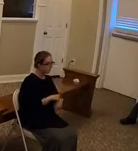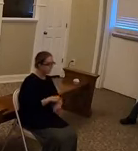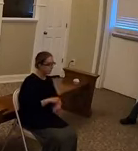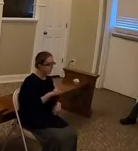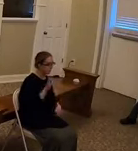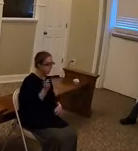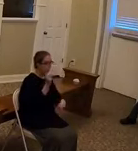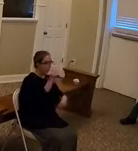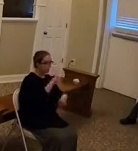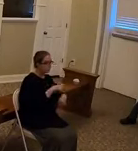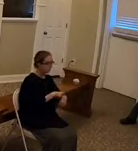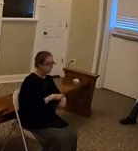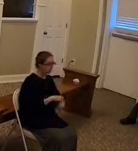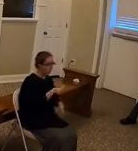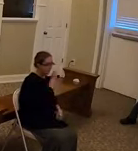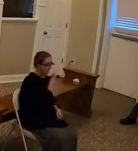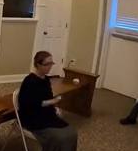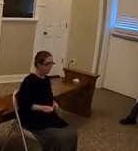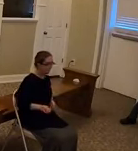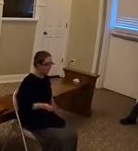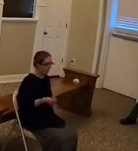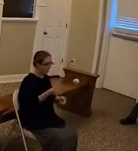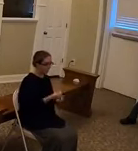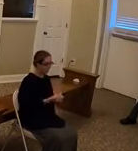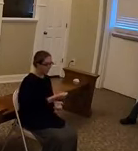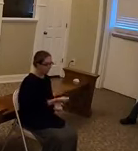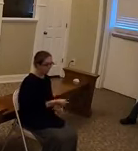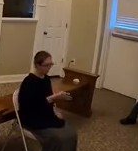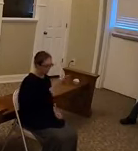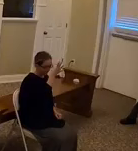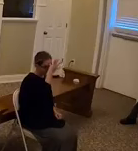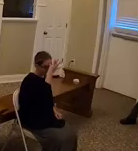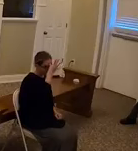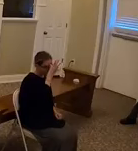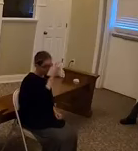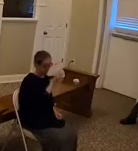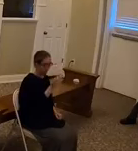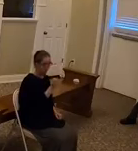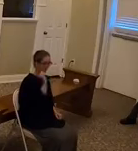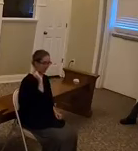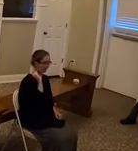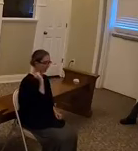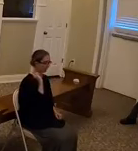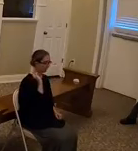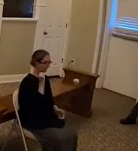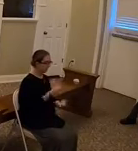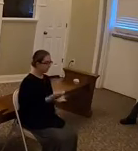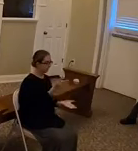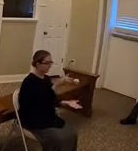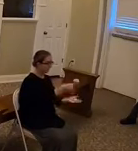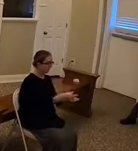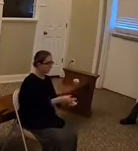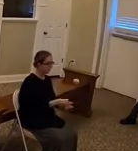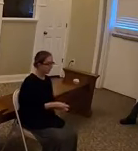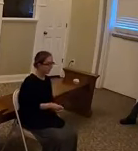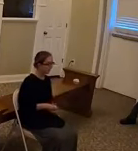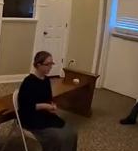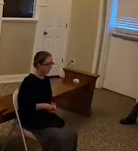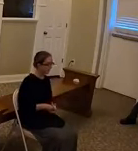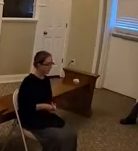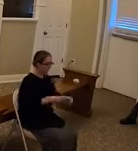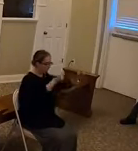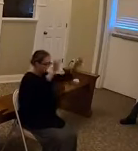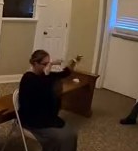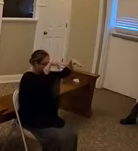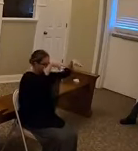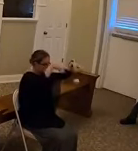then the third time the emperor would pay him, but the dad would refuse to pay it back, and so therefore he